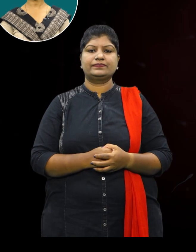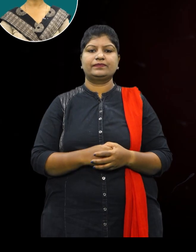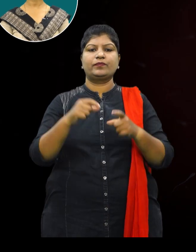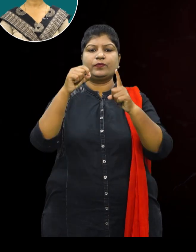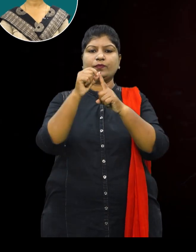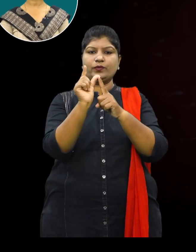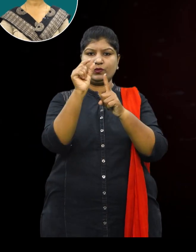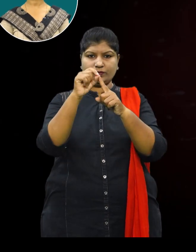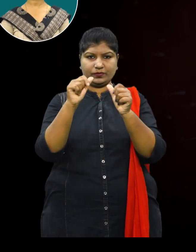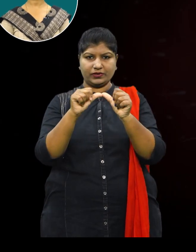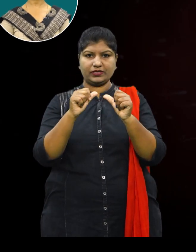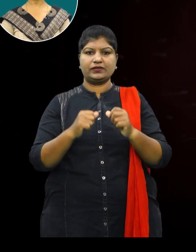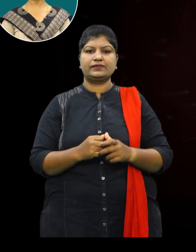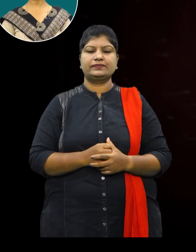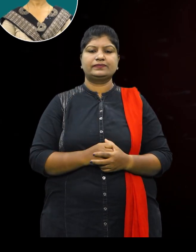pupa,